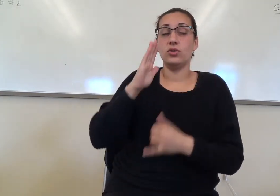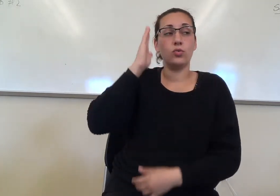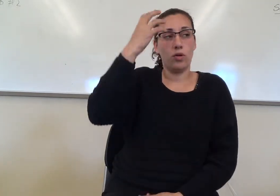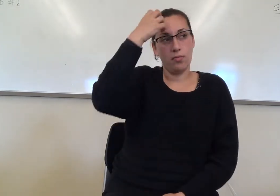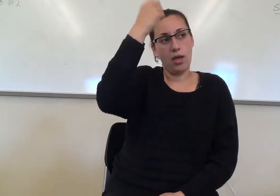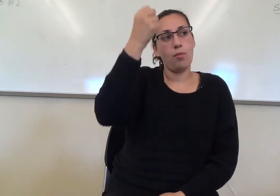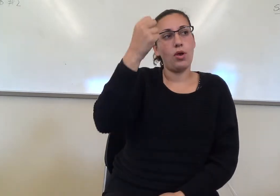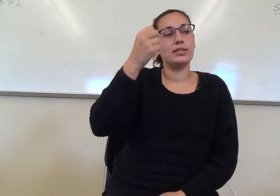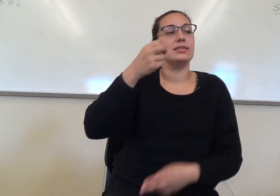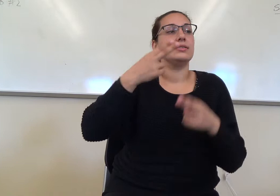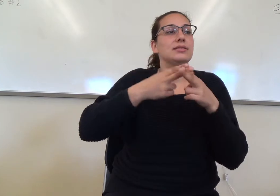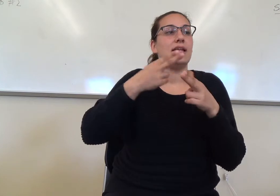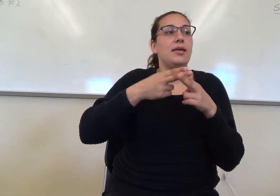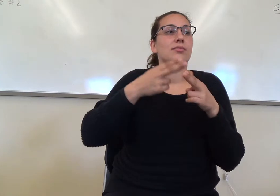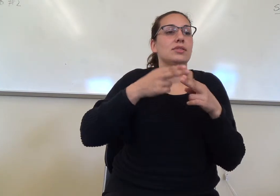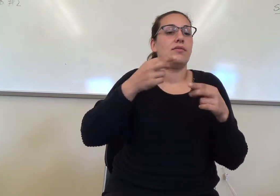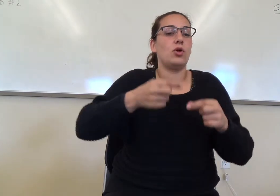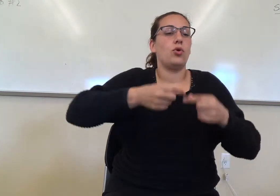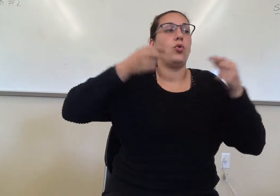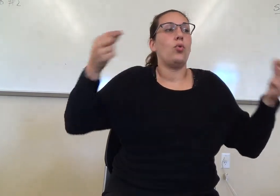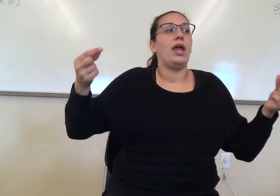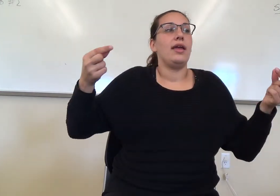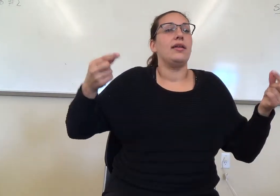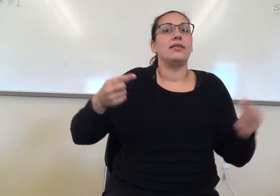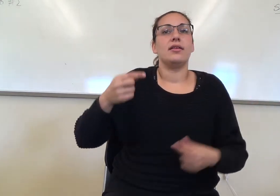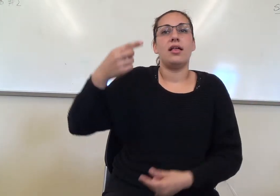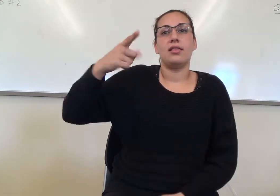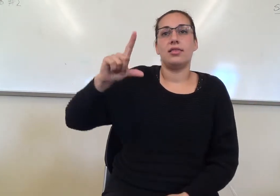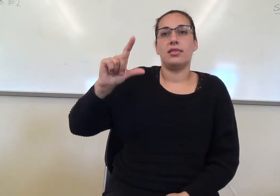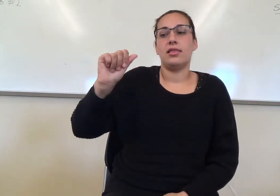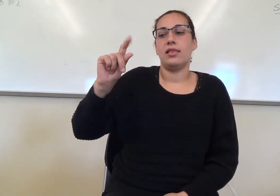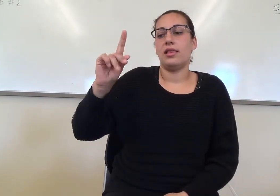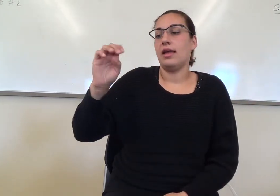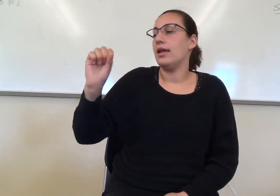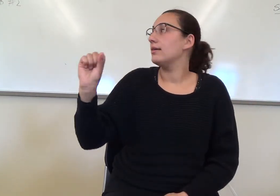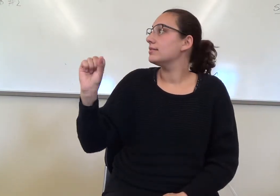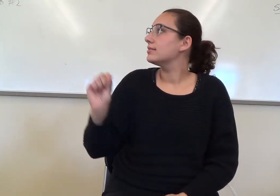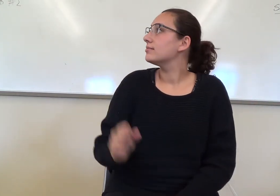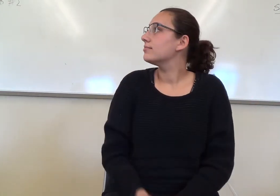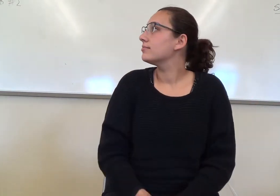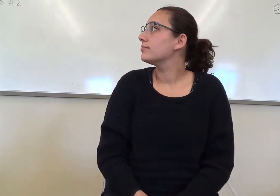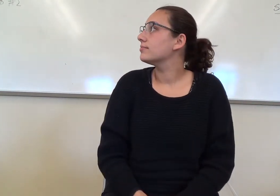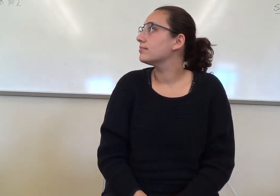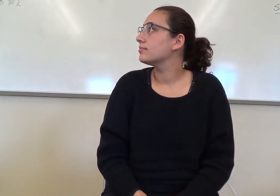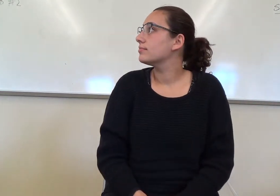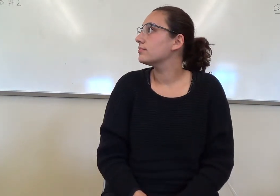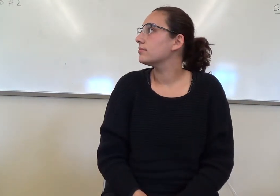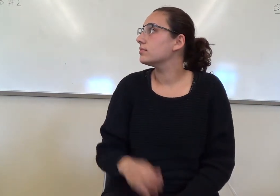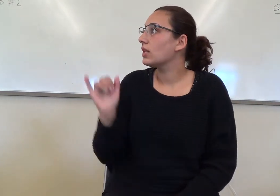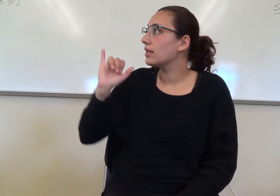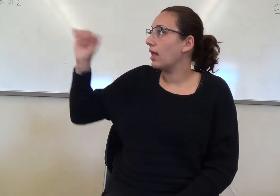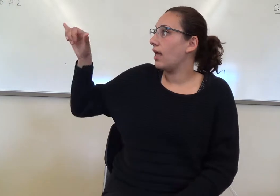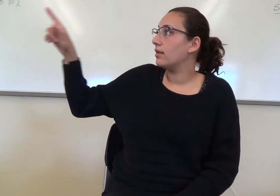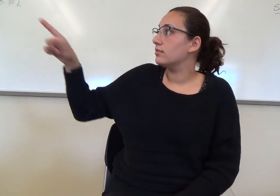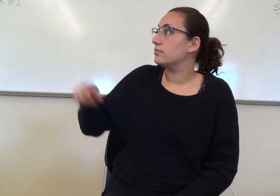a different kind of thing, but The only one I remember is Lake Erie. it's the same idea. If you remember this word,